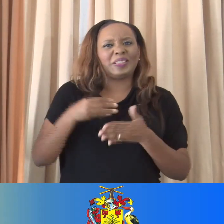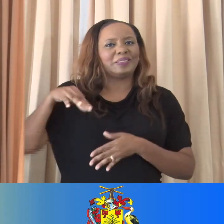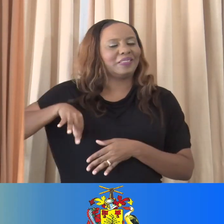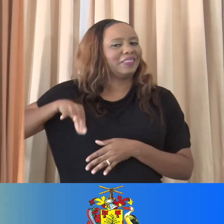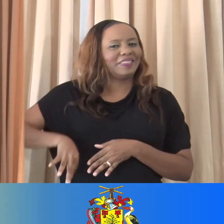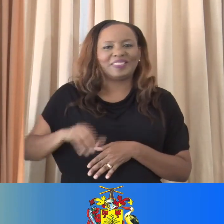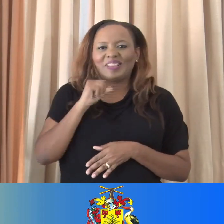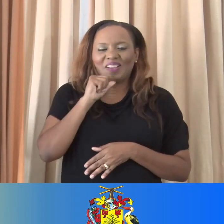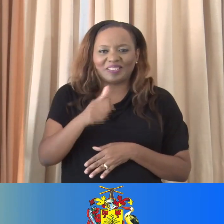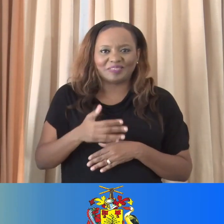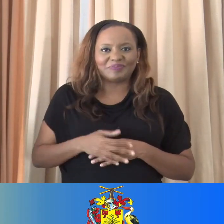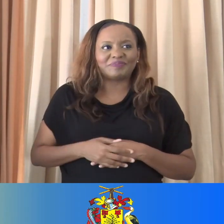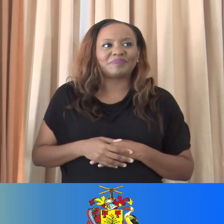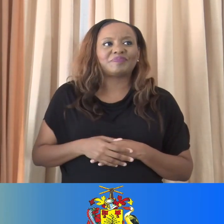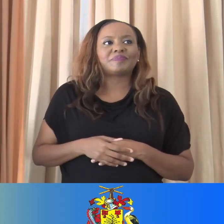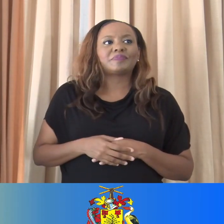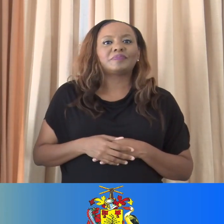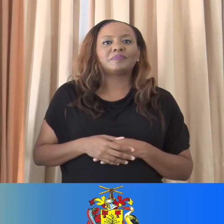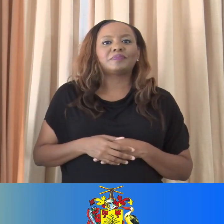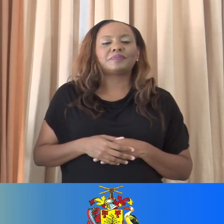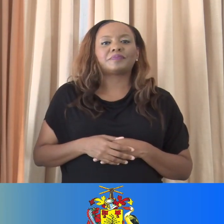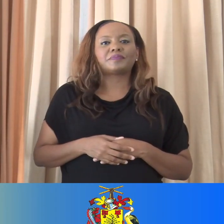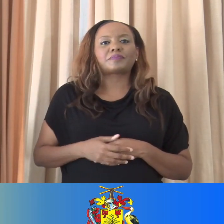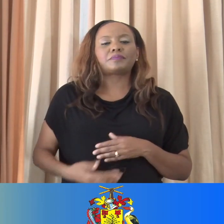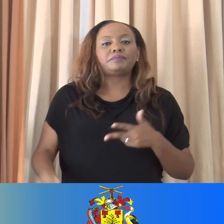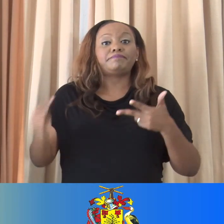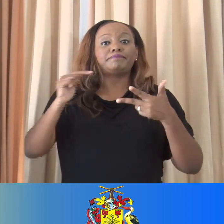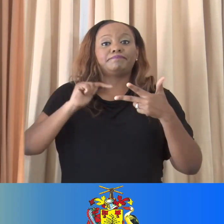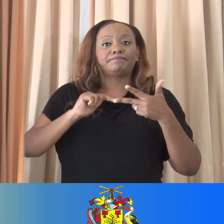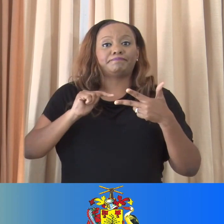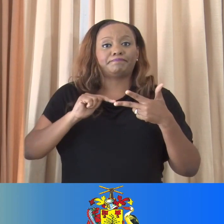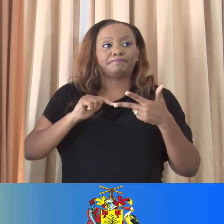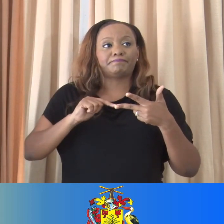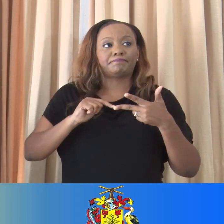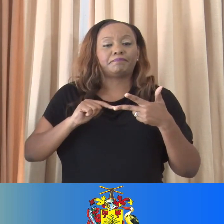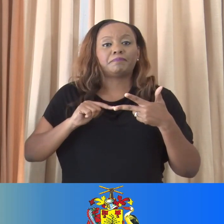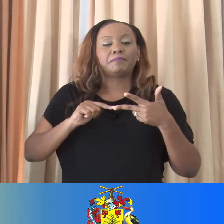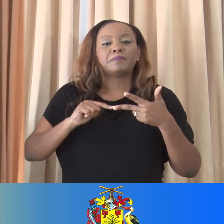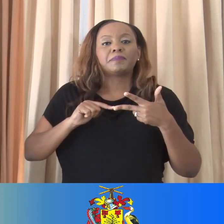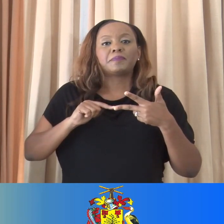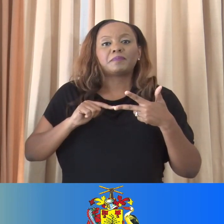host markets, source markets, indicating to their